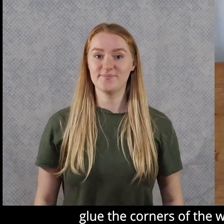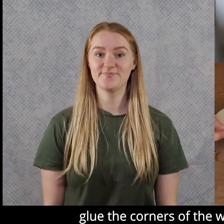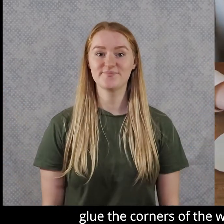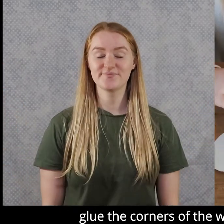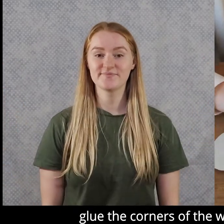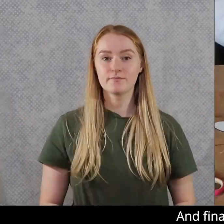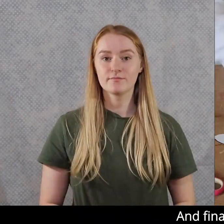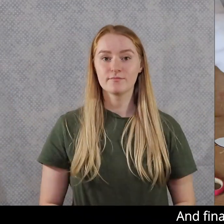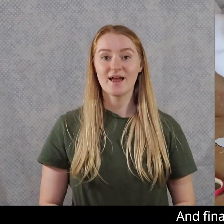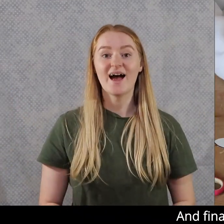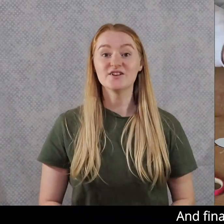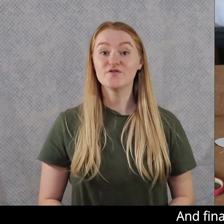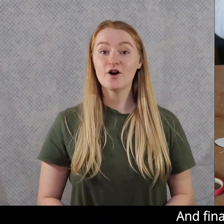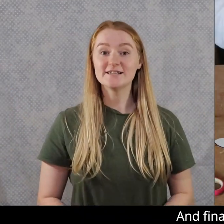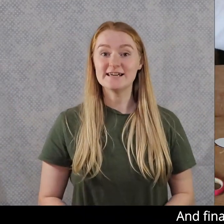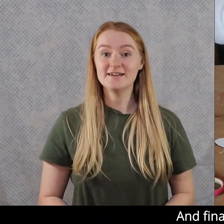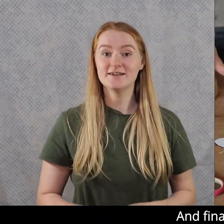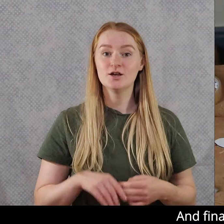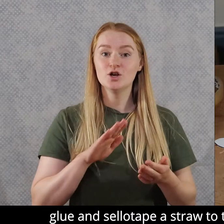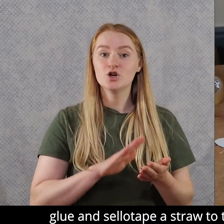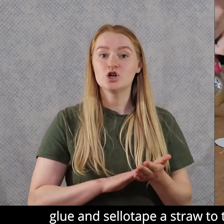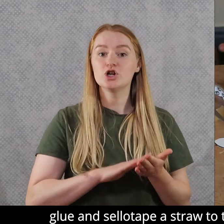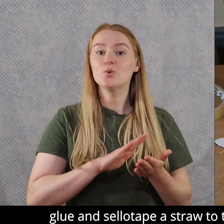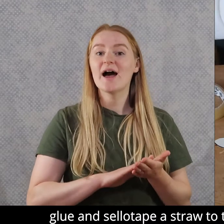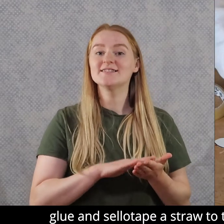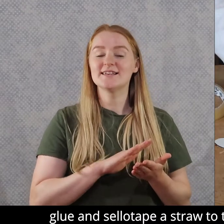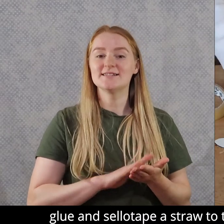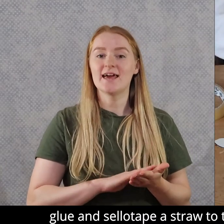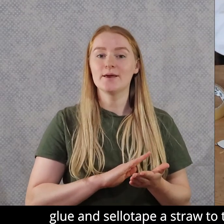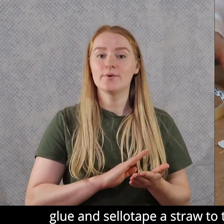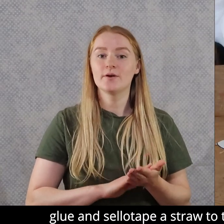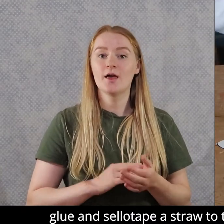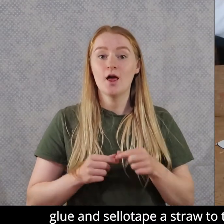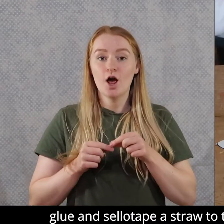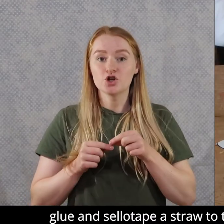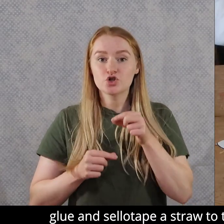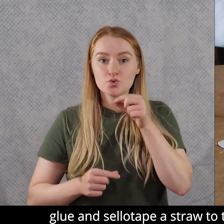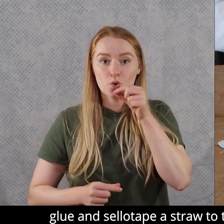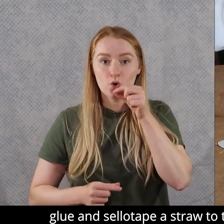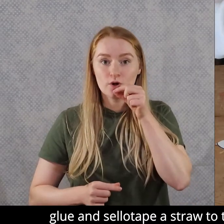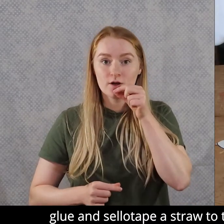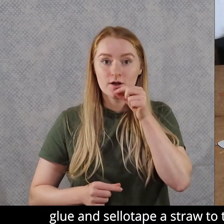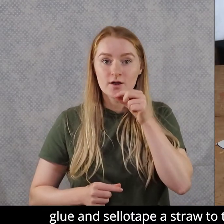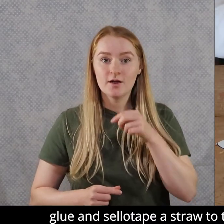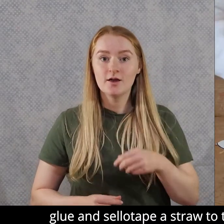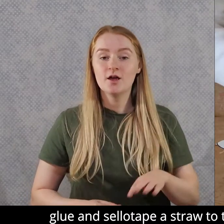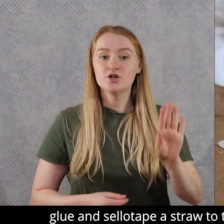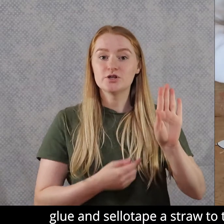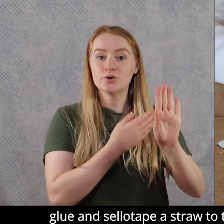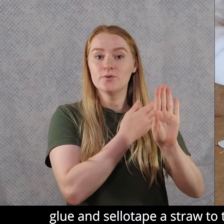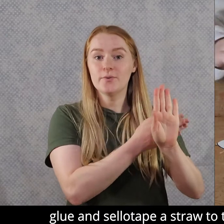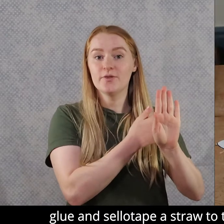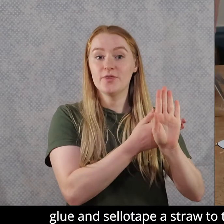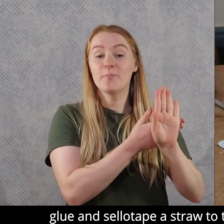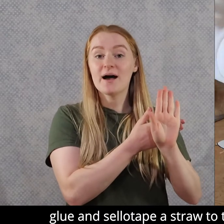body. And finally, glue and sellotape a straw